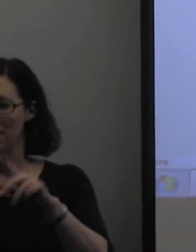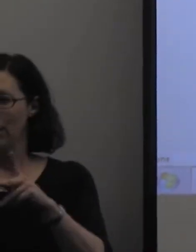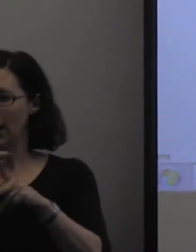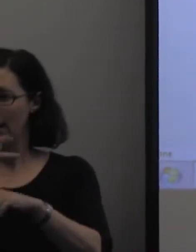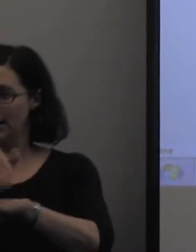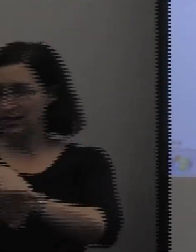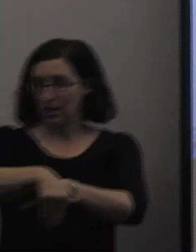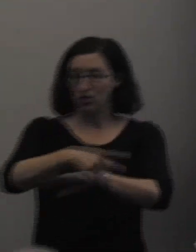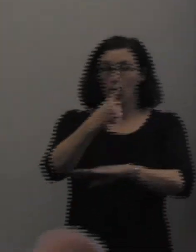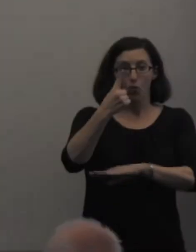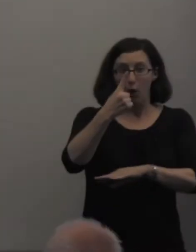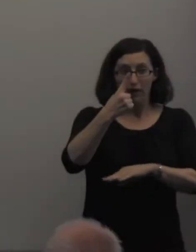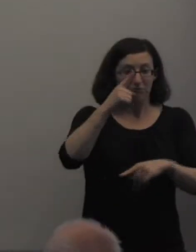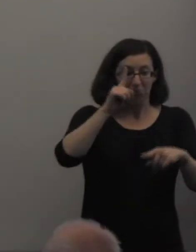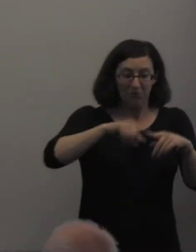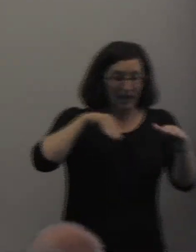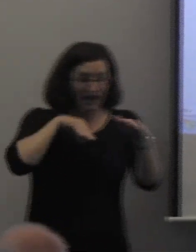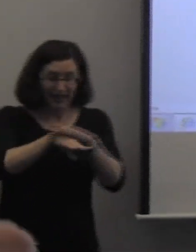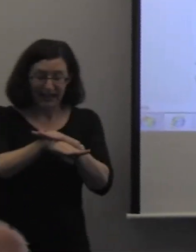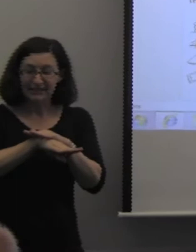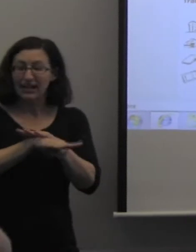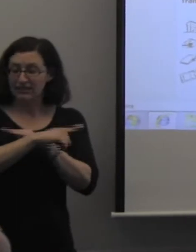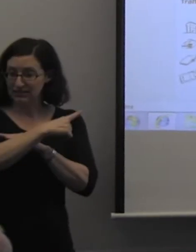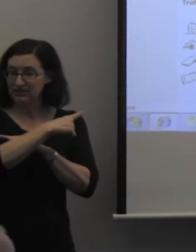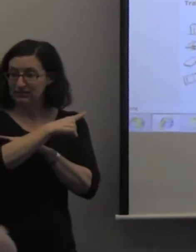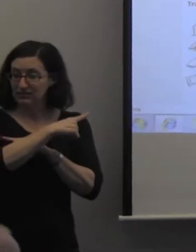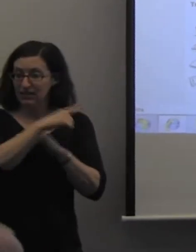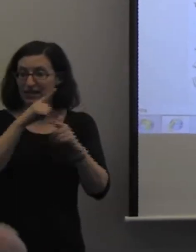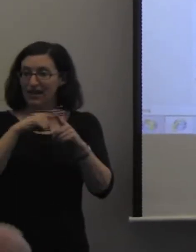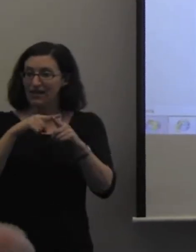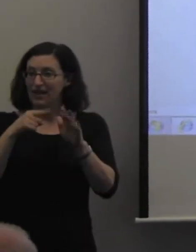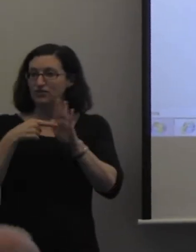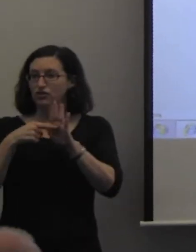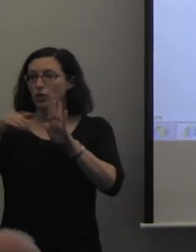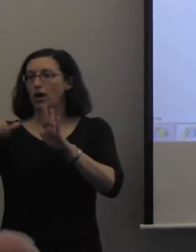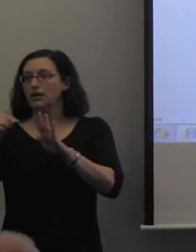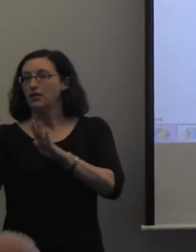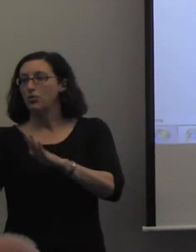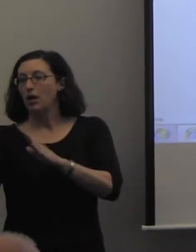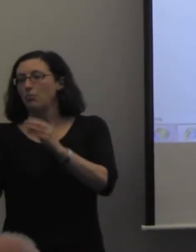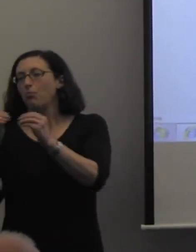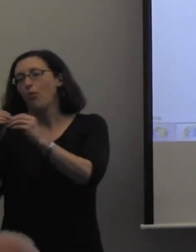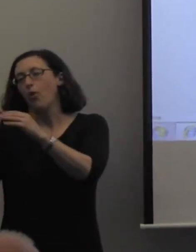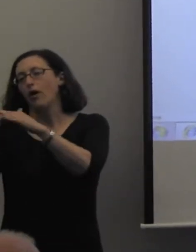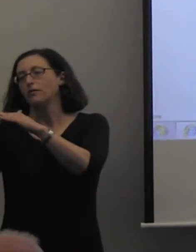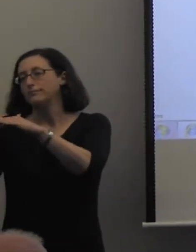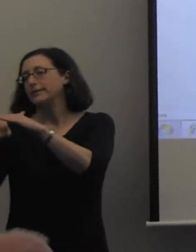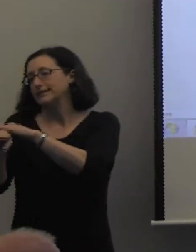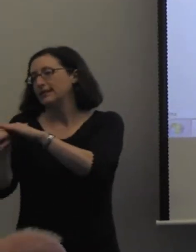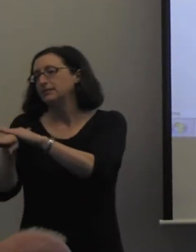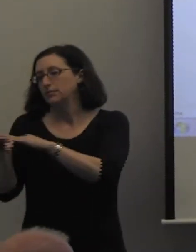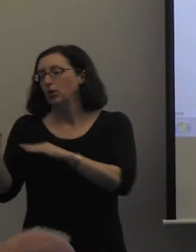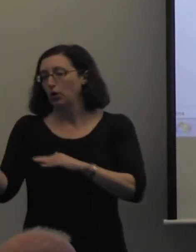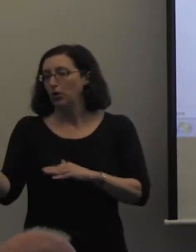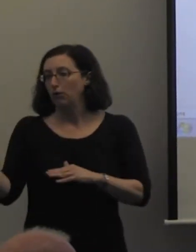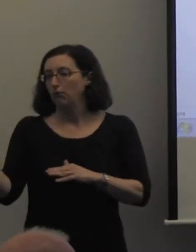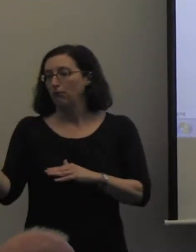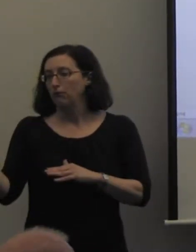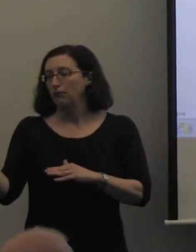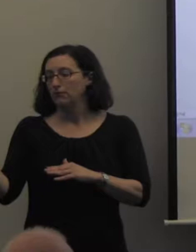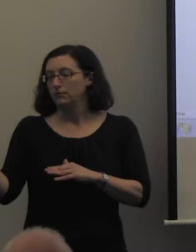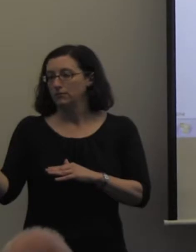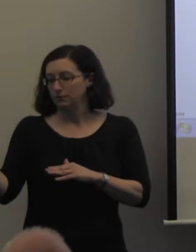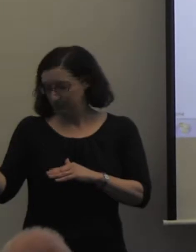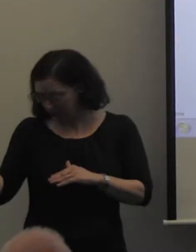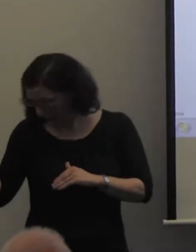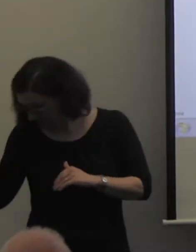is an inaccessible version, which is going to be this first one that I show you, and then I'm going to show you a more accessible version after we